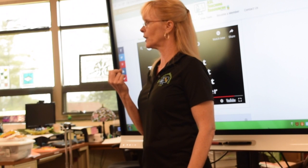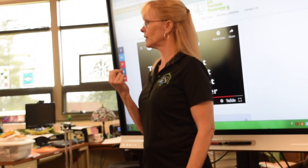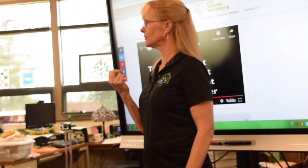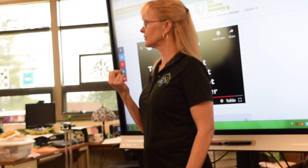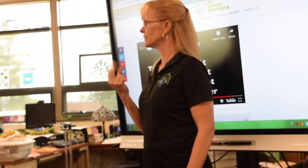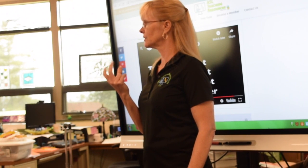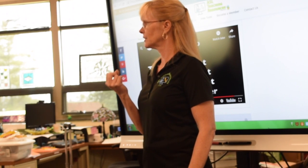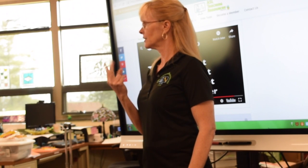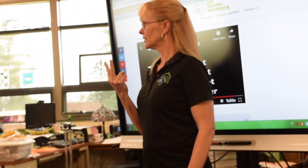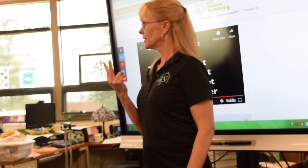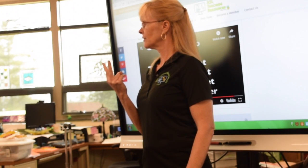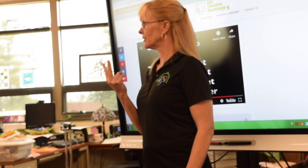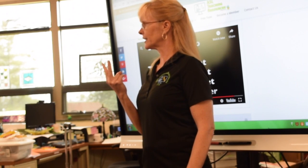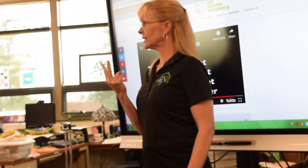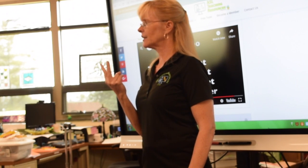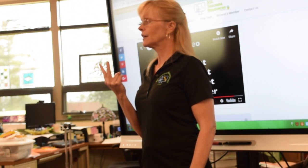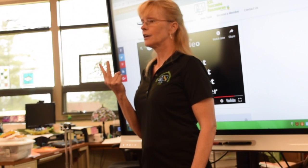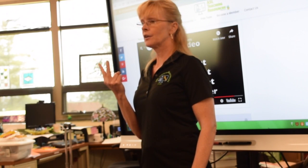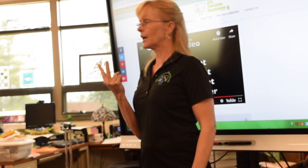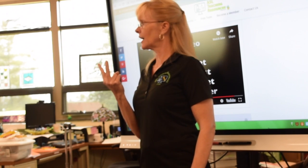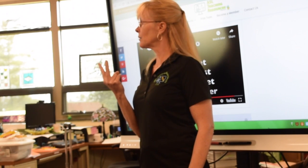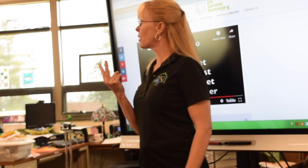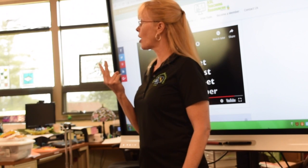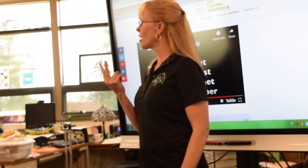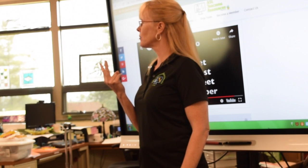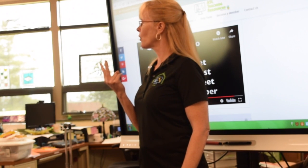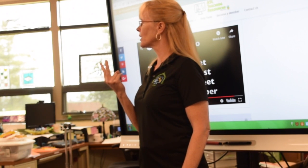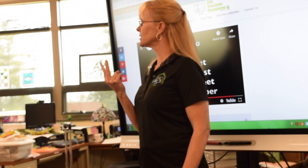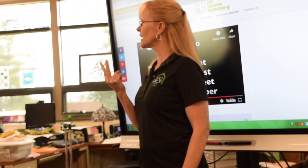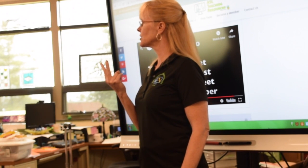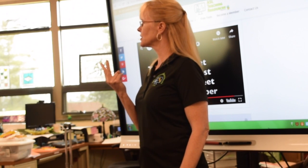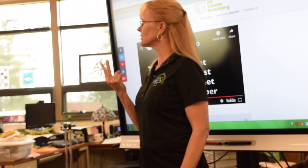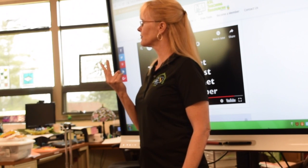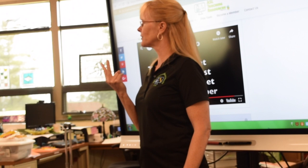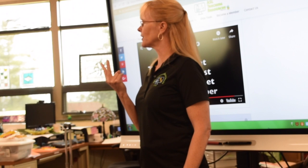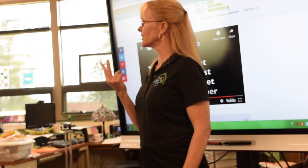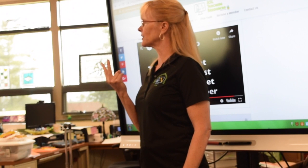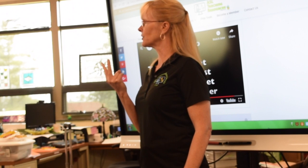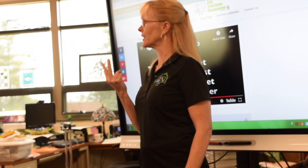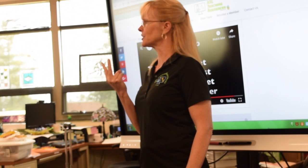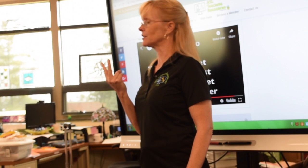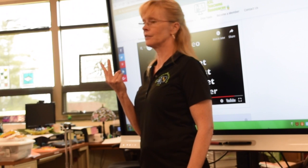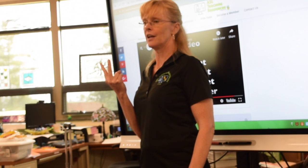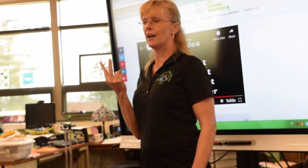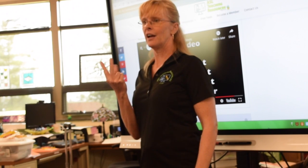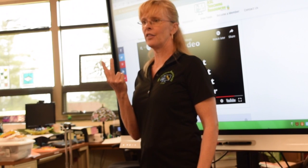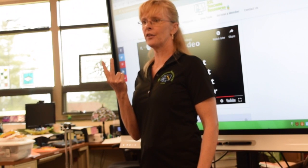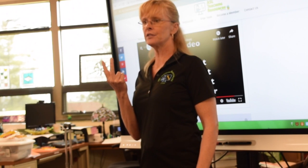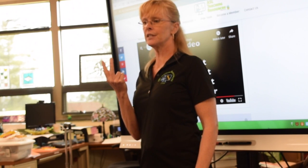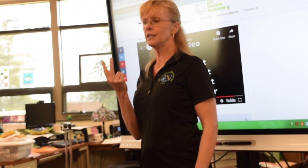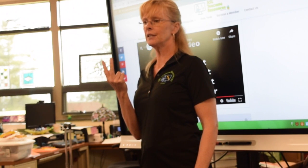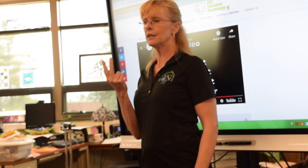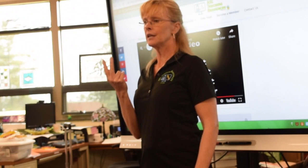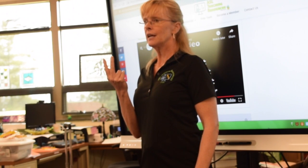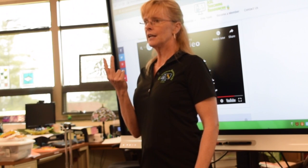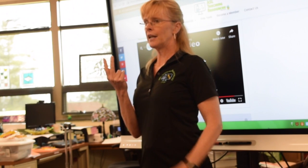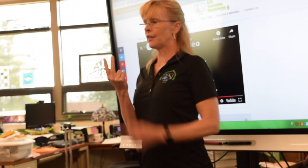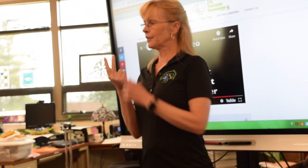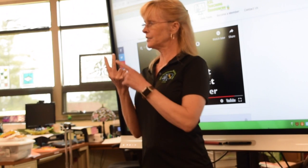12, flick it. Okay, and palm orientation, very good correction. And 13, now 13,